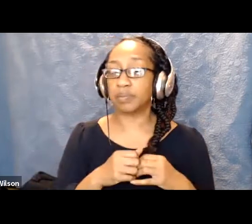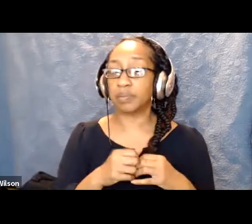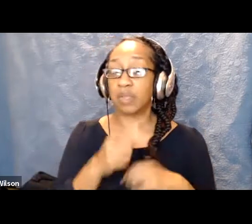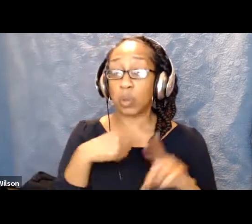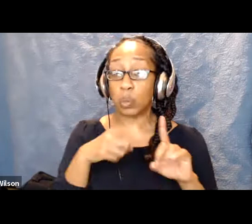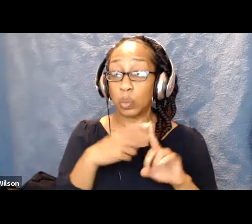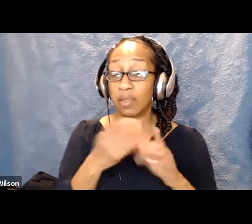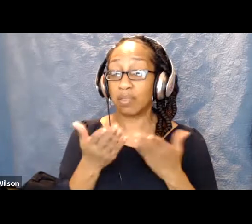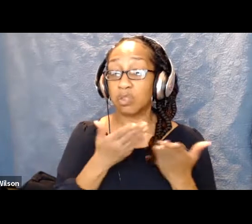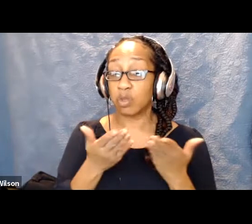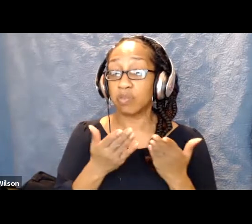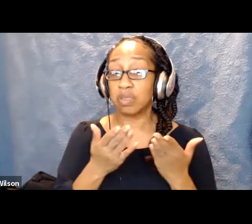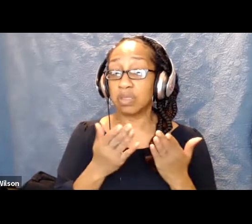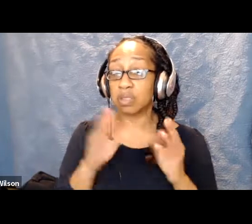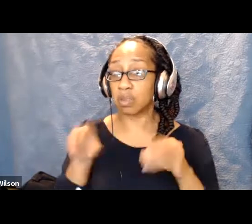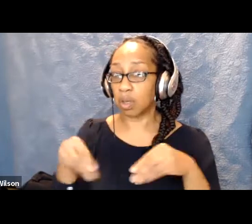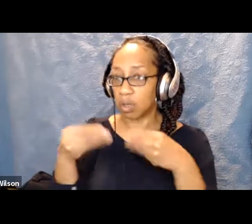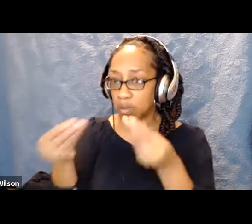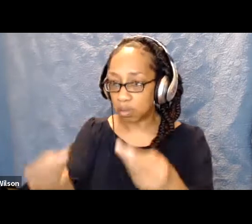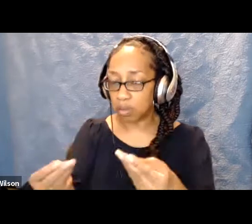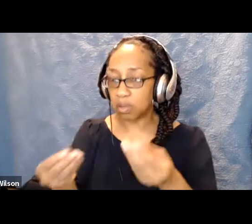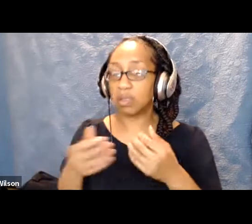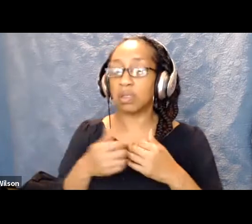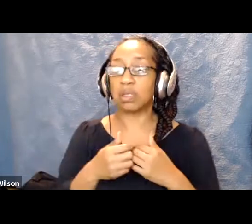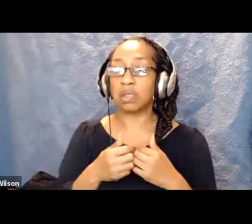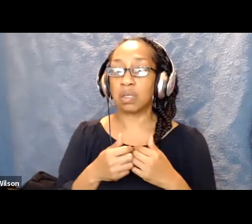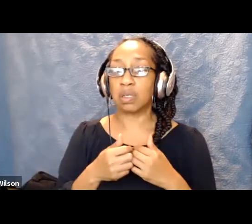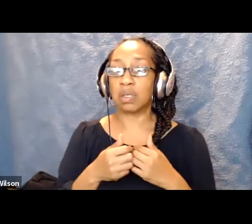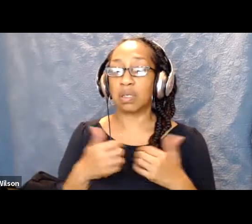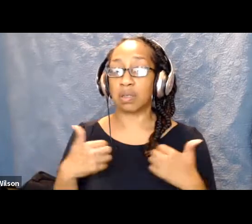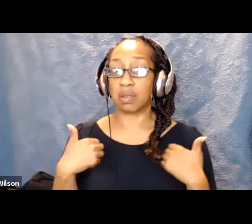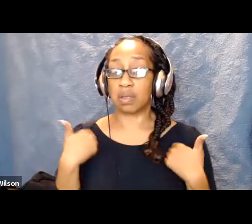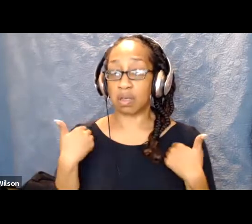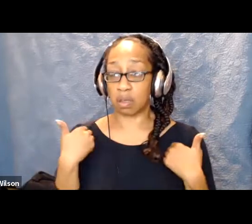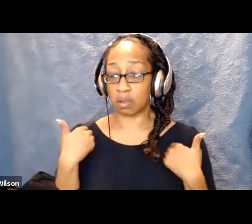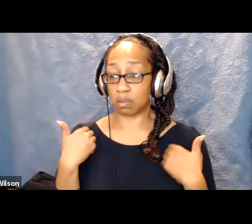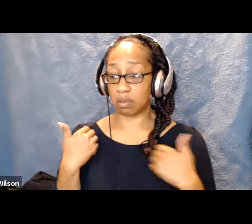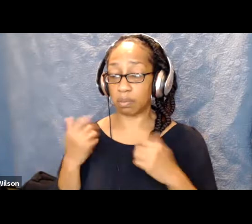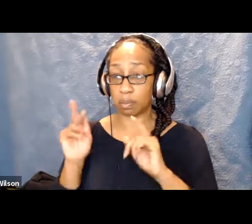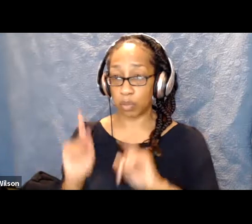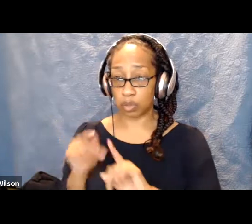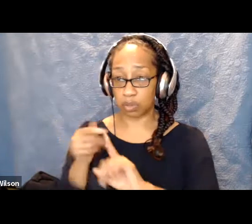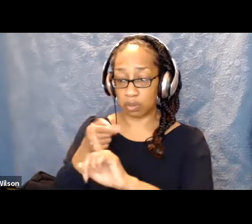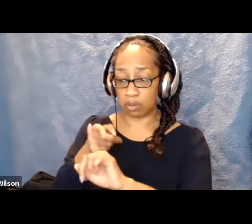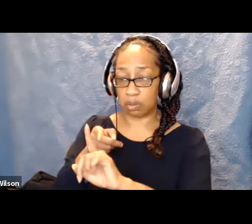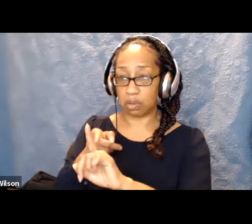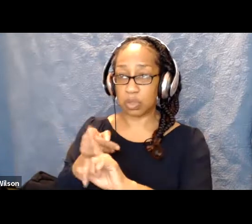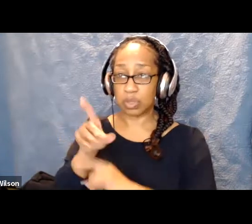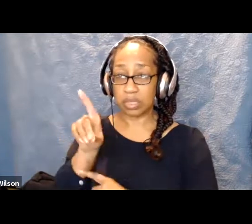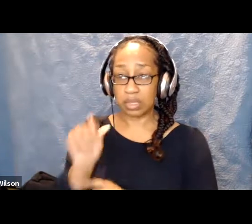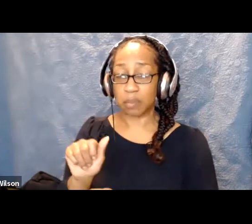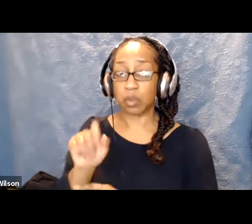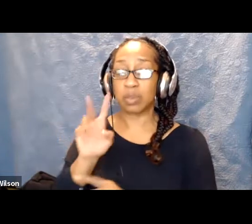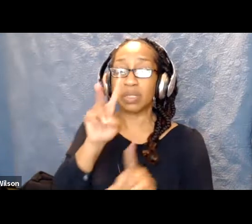services are delivered or in conjunction with those services, the youth with the disability must apply for VR